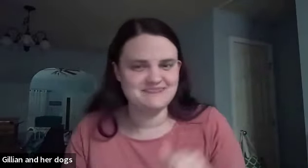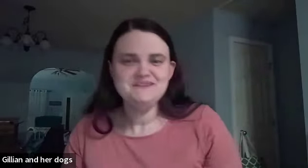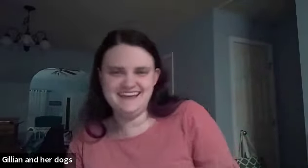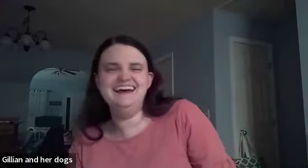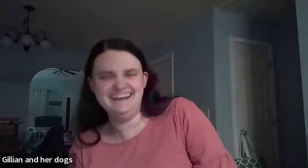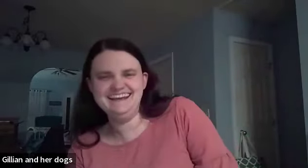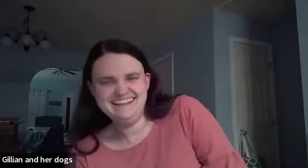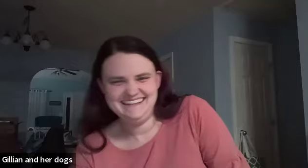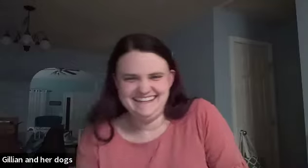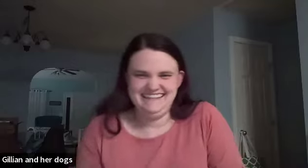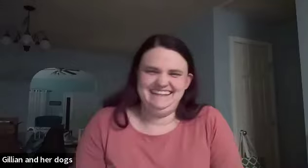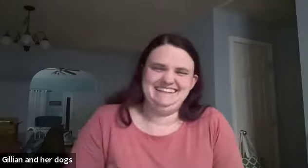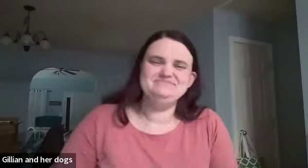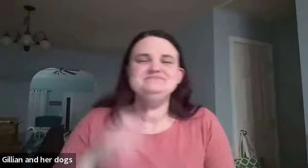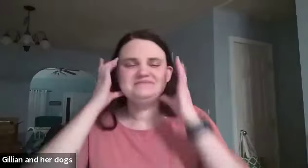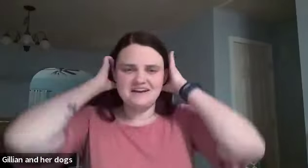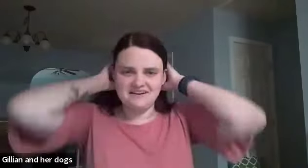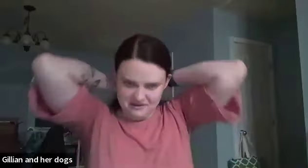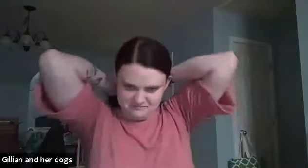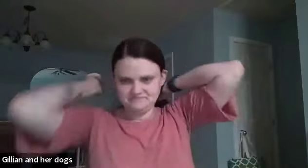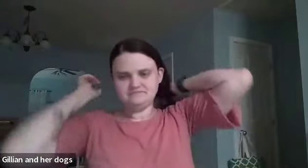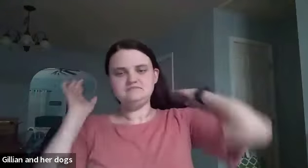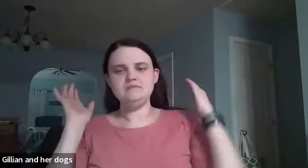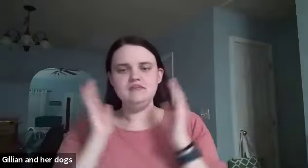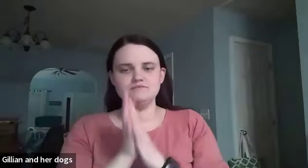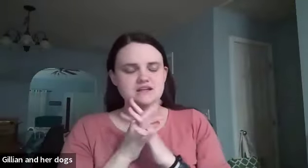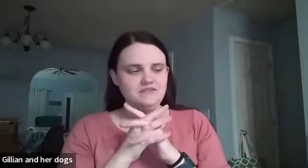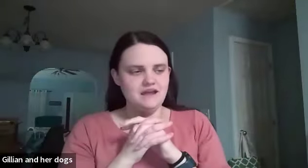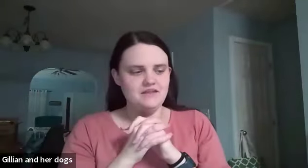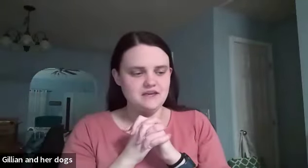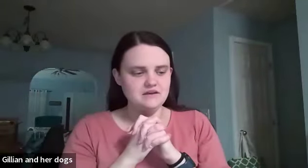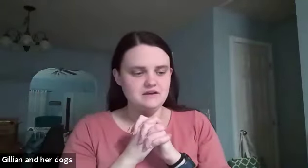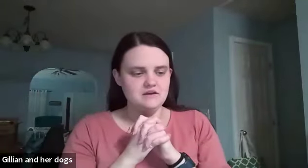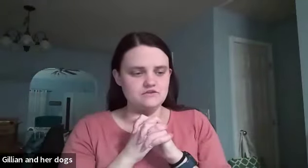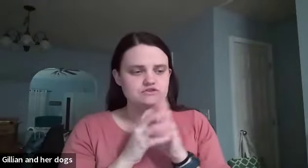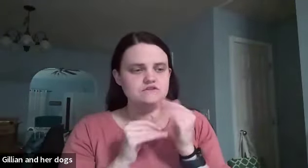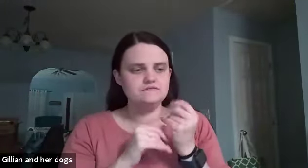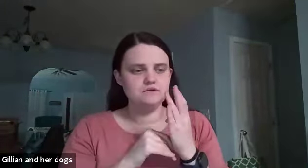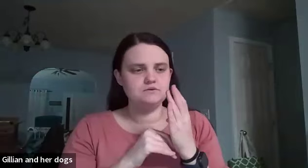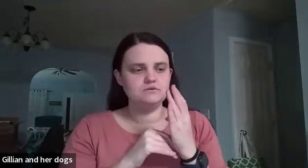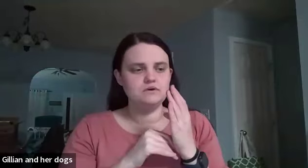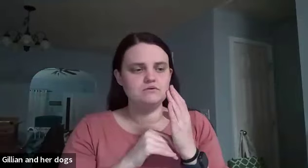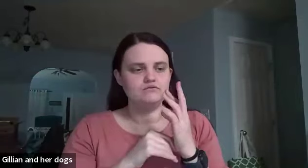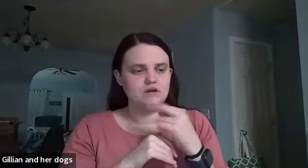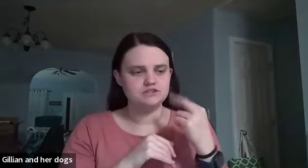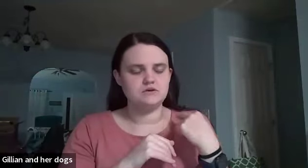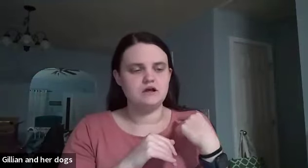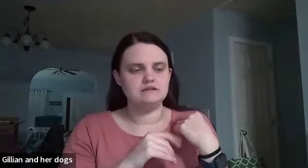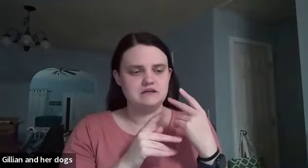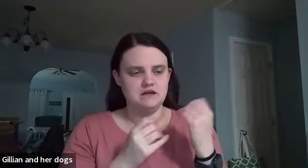Chick-fil-A. Okay. I'm trying to think. I think Those are the few restaurant signs